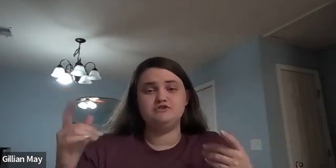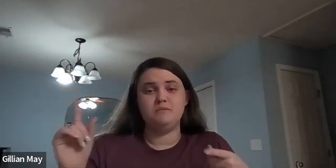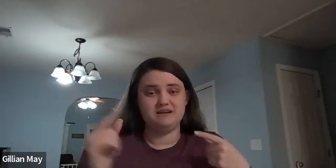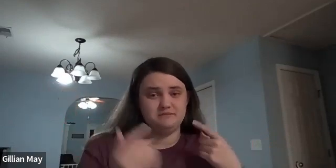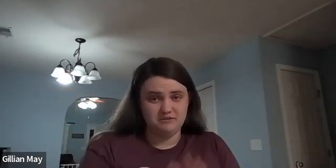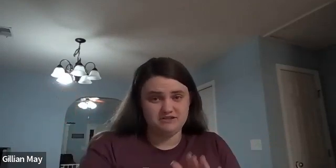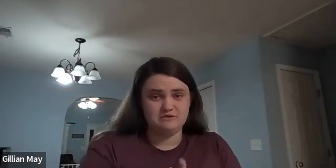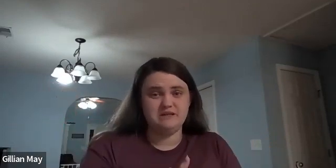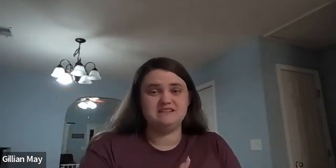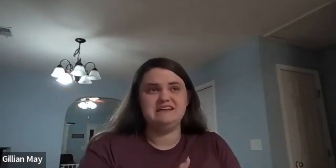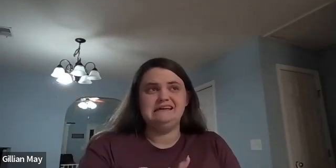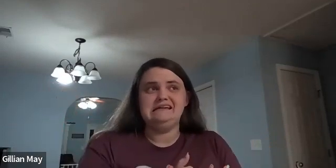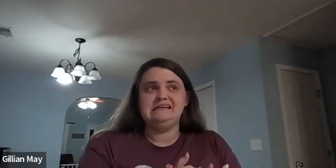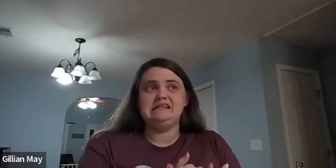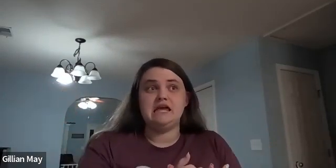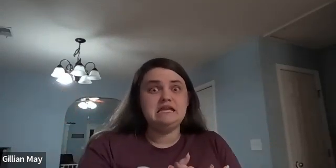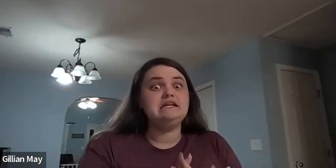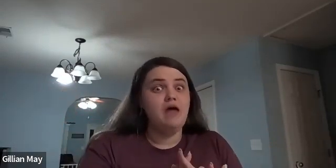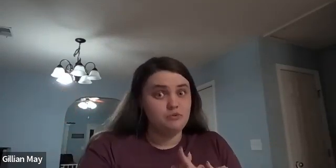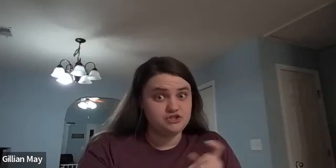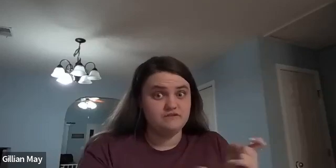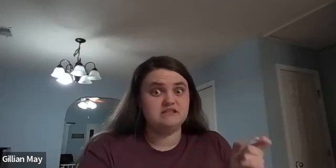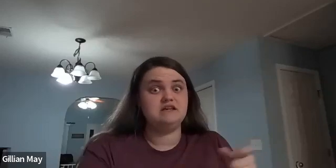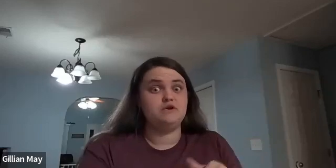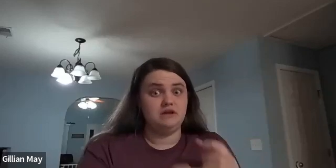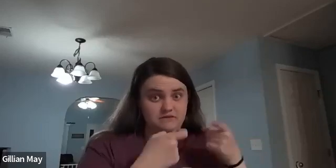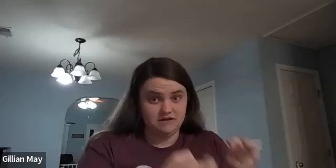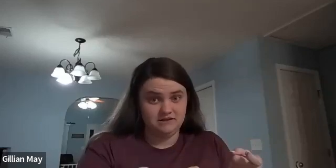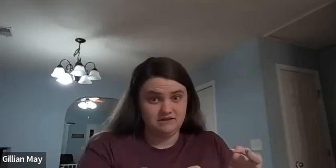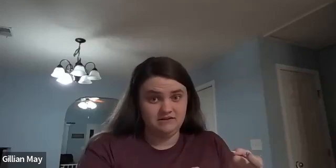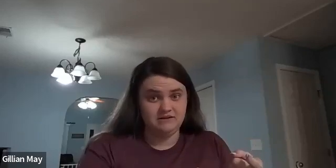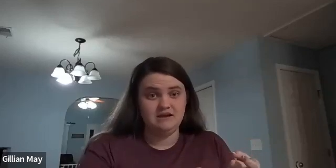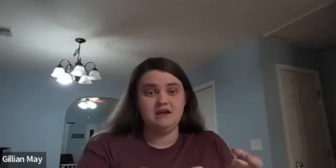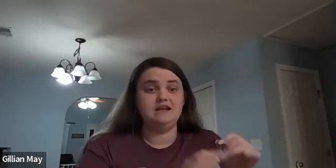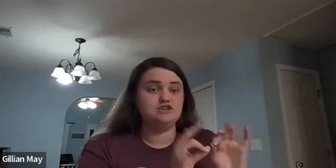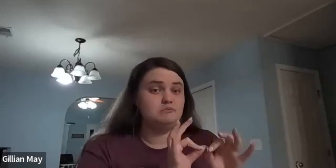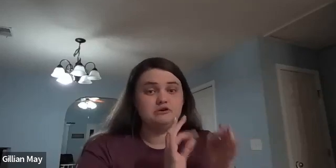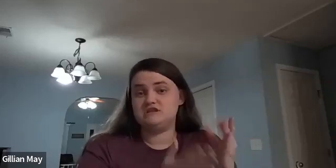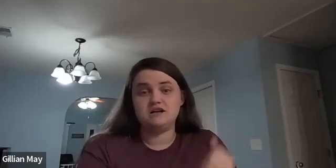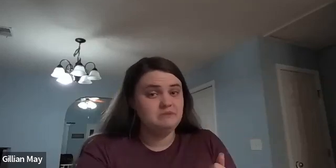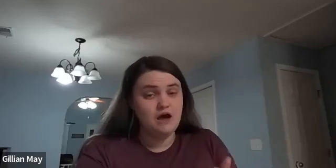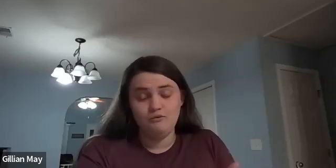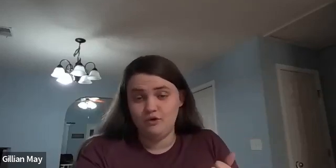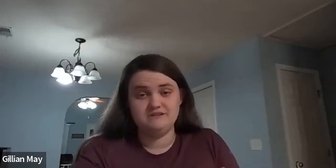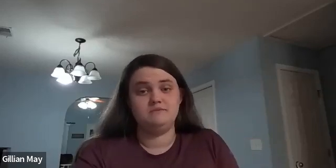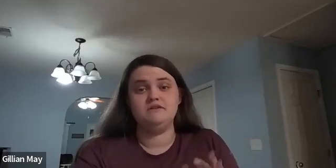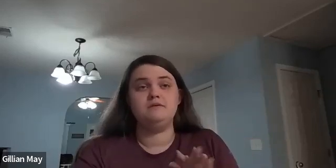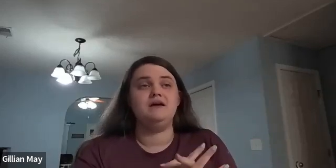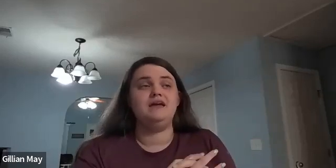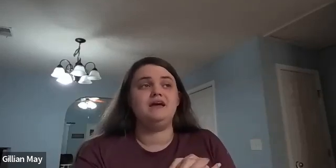go back to public schools because they need a lot more services than they're given. An interpreter is not going to be helpful with some of them.